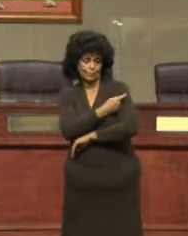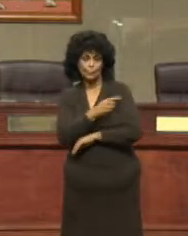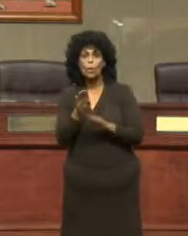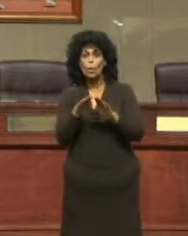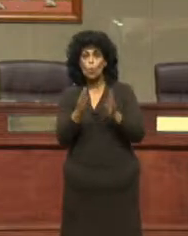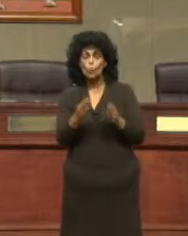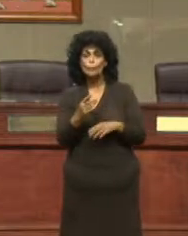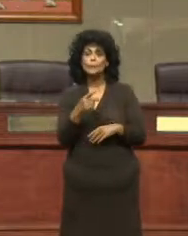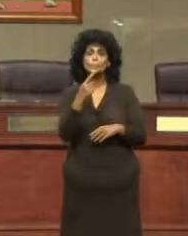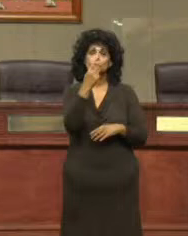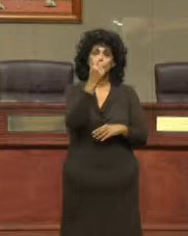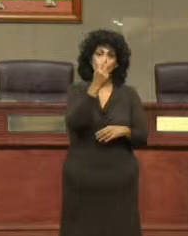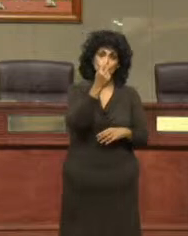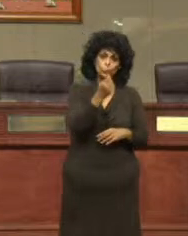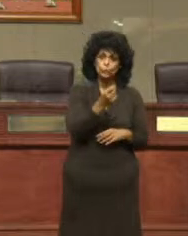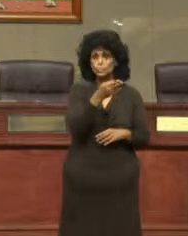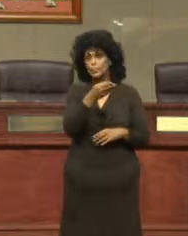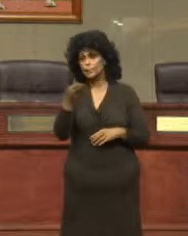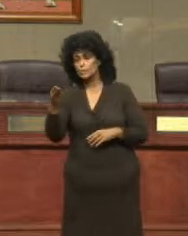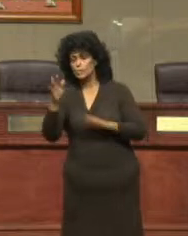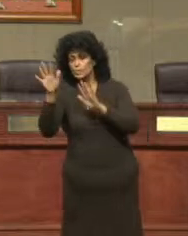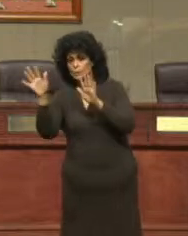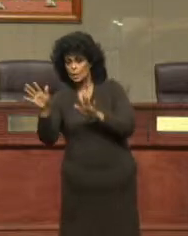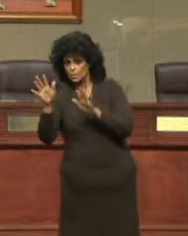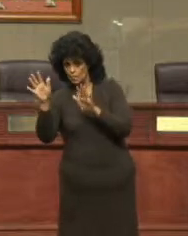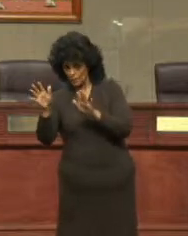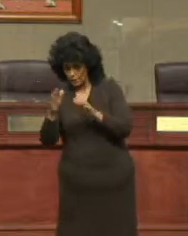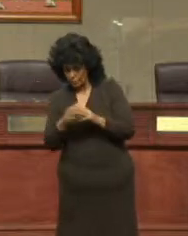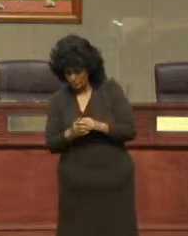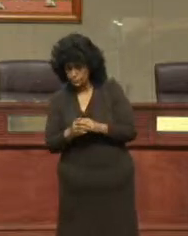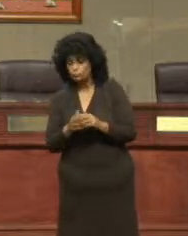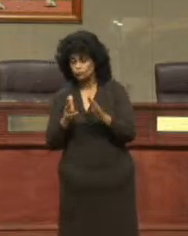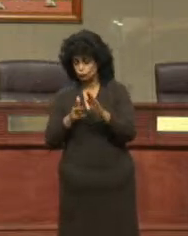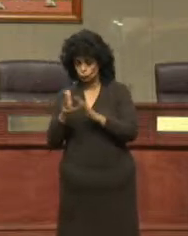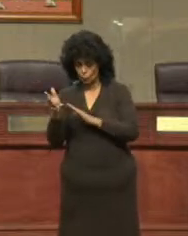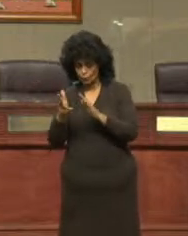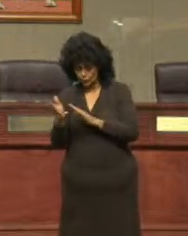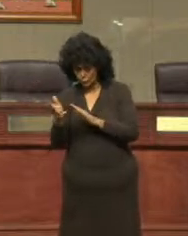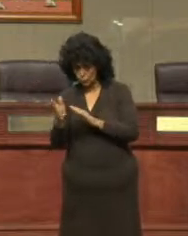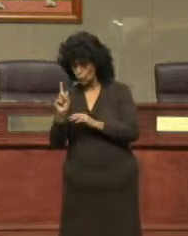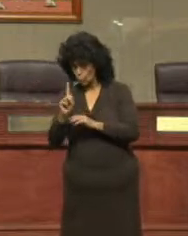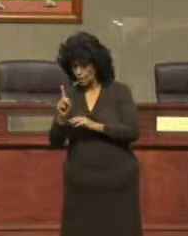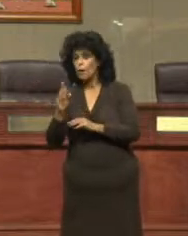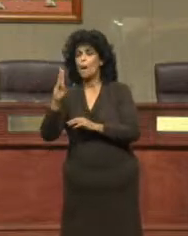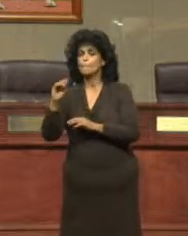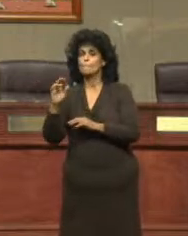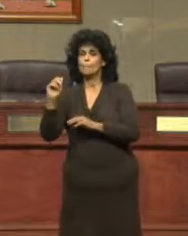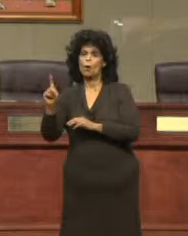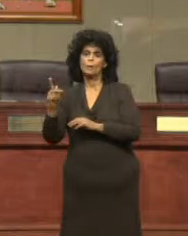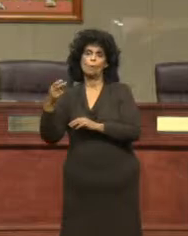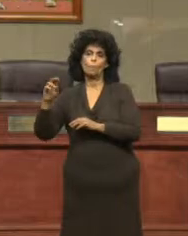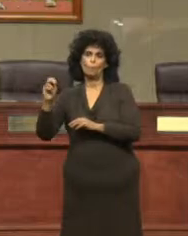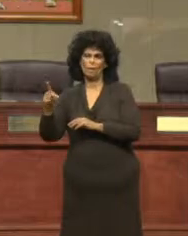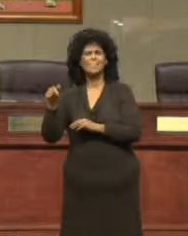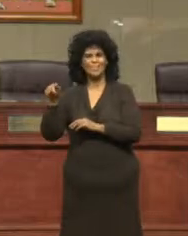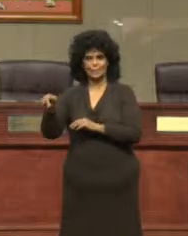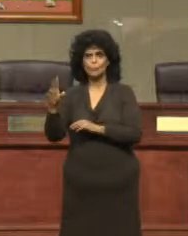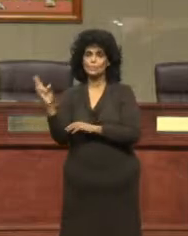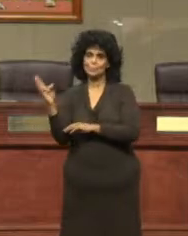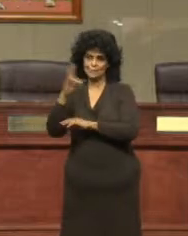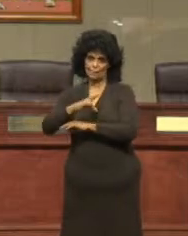through Sundays, and the drive-through site will be located again at Barnett Park 7 days per